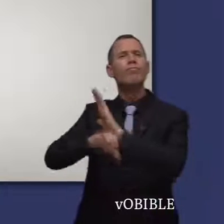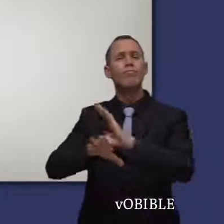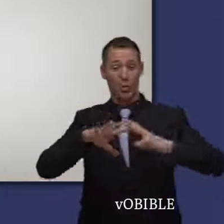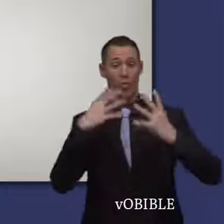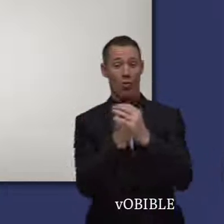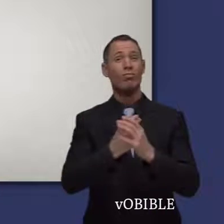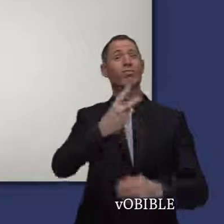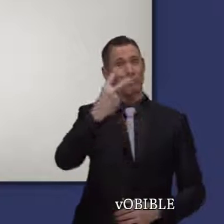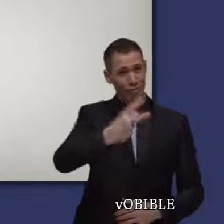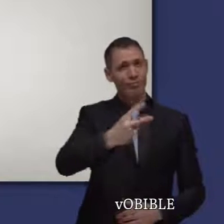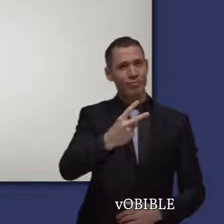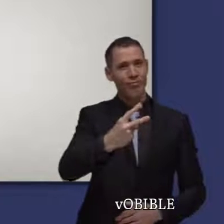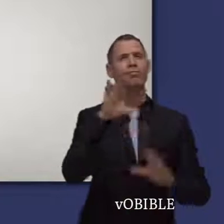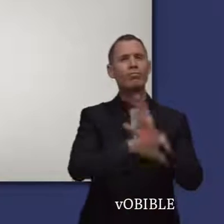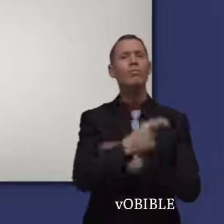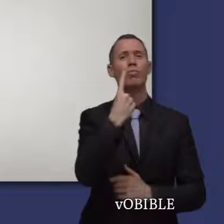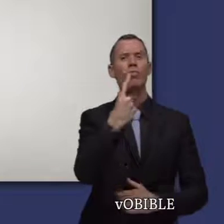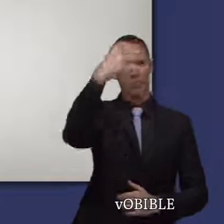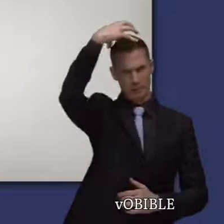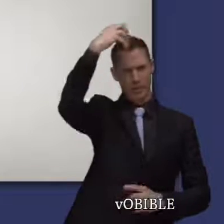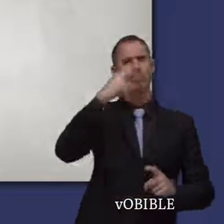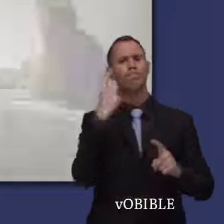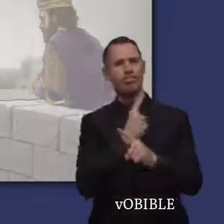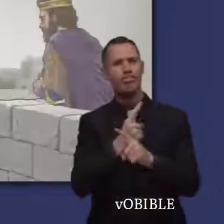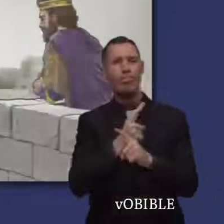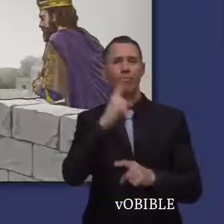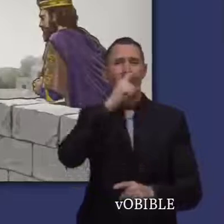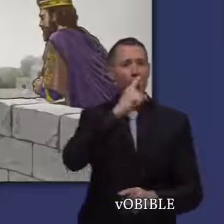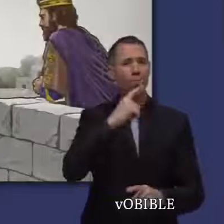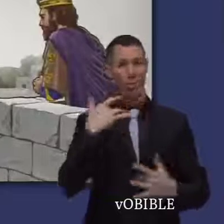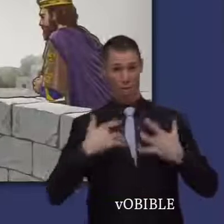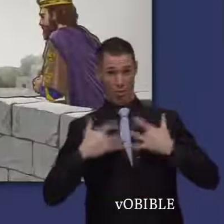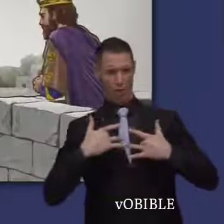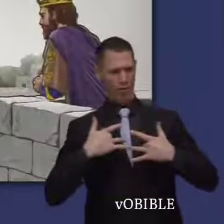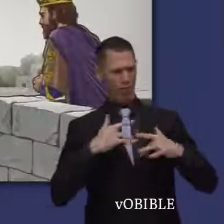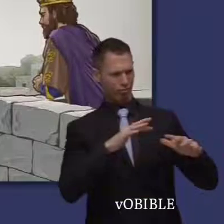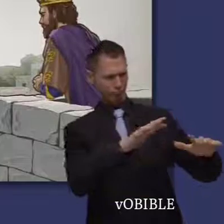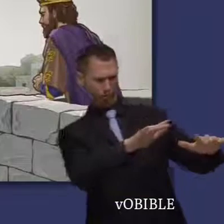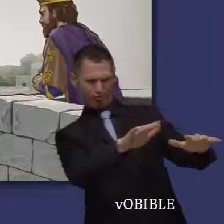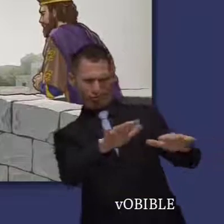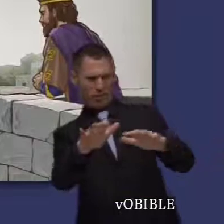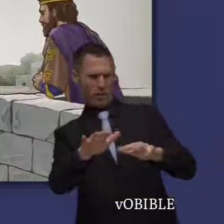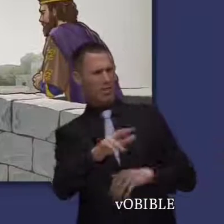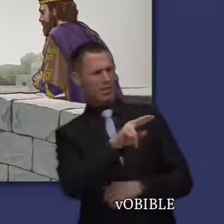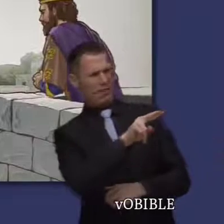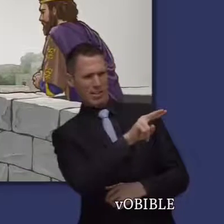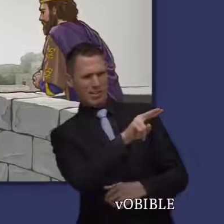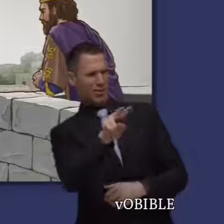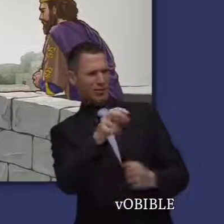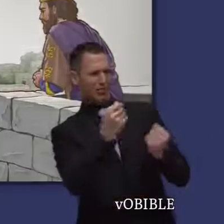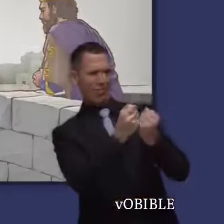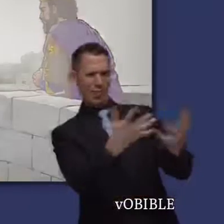Ecclesiastes contains 12 chapters. In chapter 1, Solomon discusses the futility of human